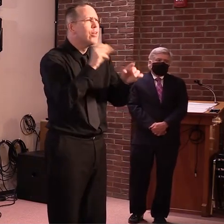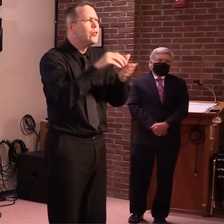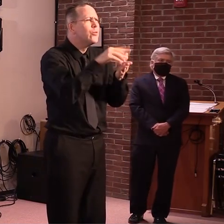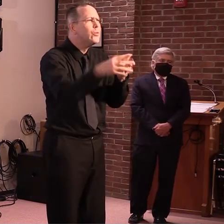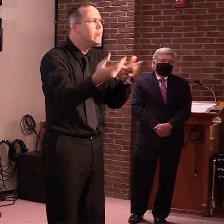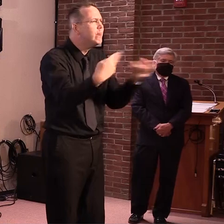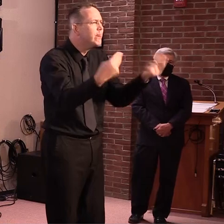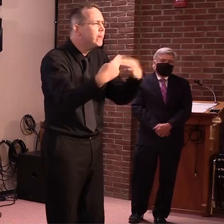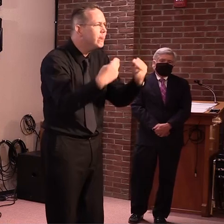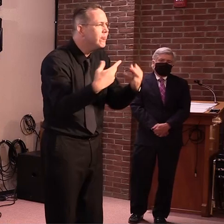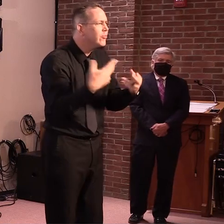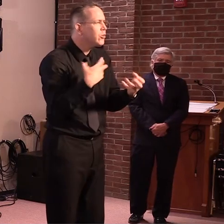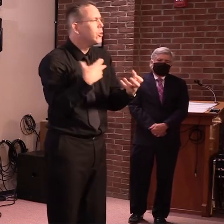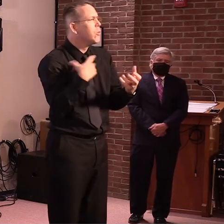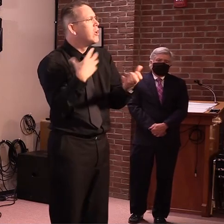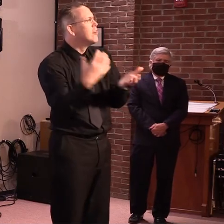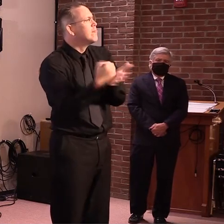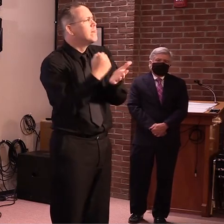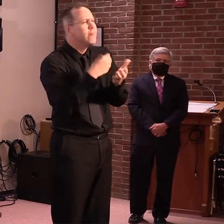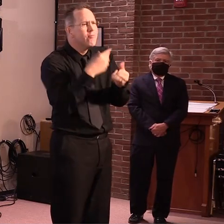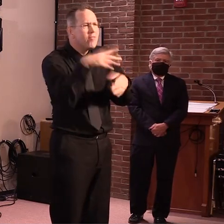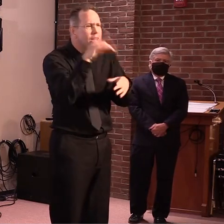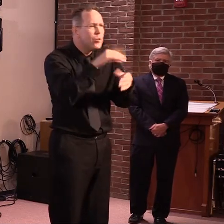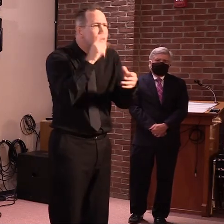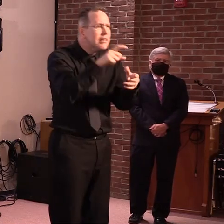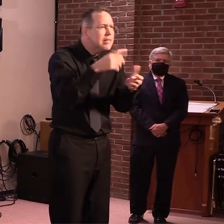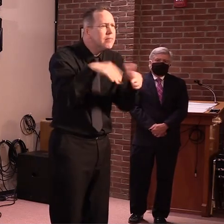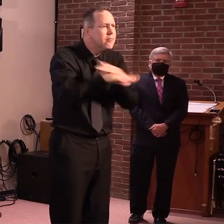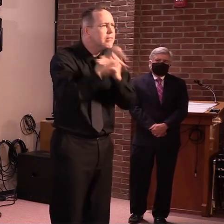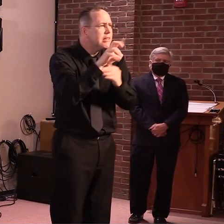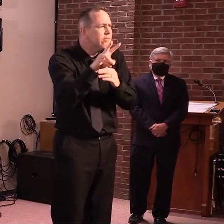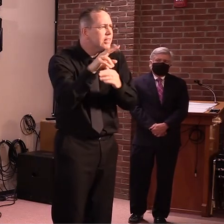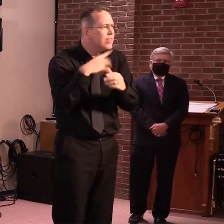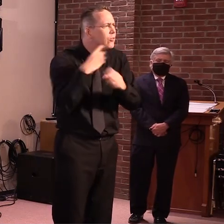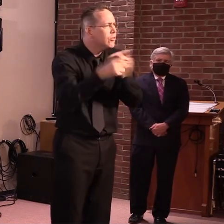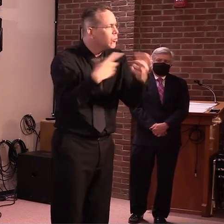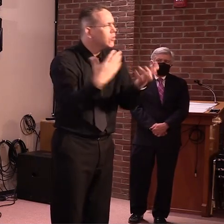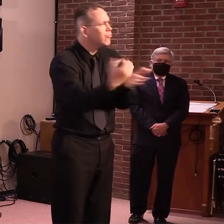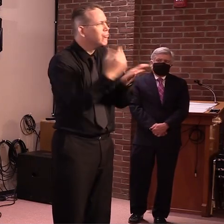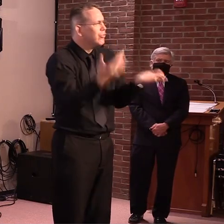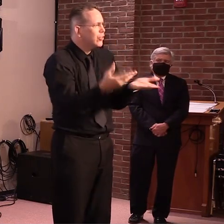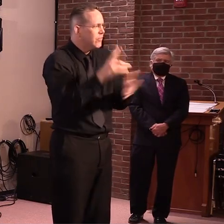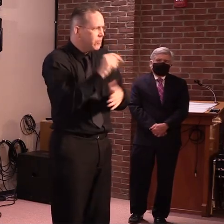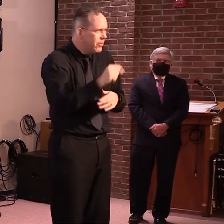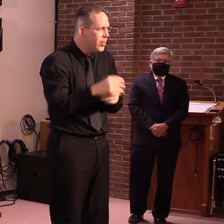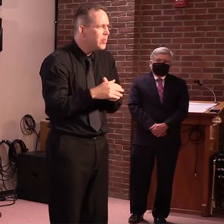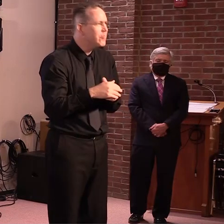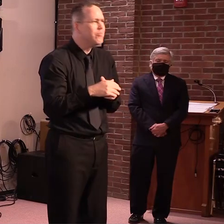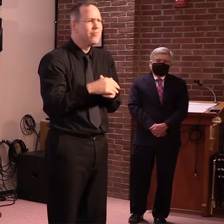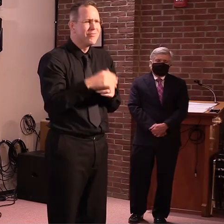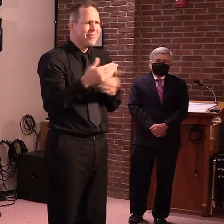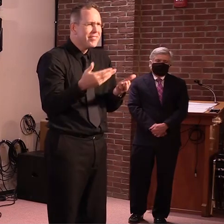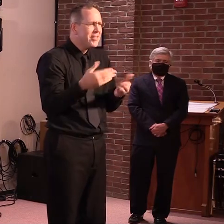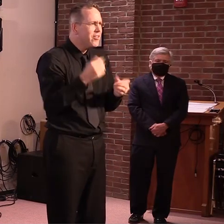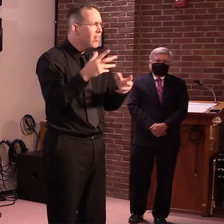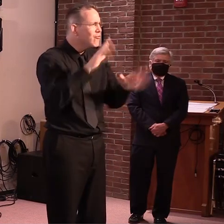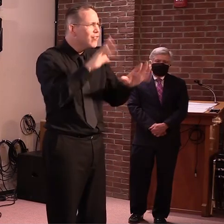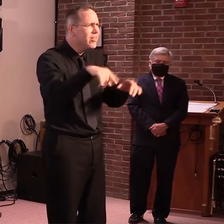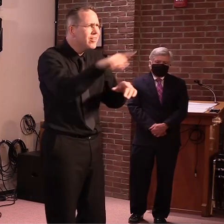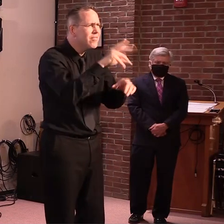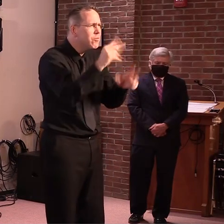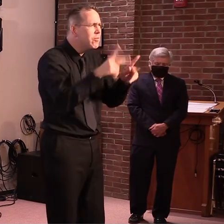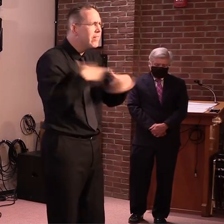on the table, and we know that the class of 2020 has incredible talent. They have the potential to step into the range of